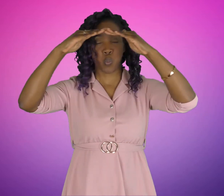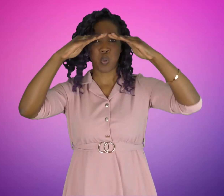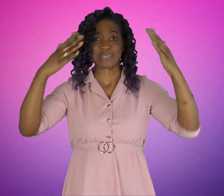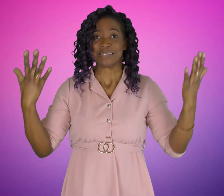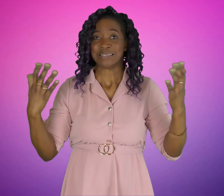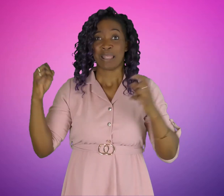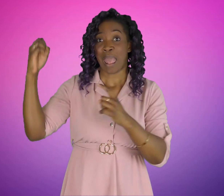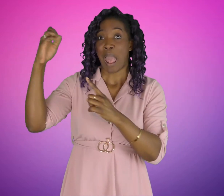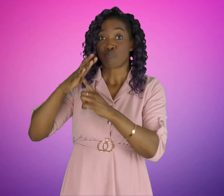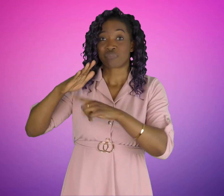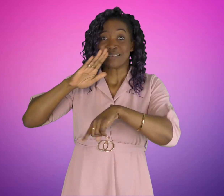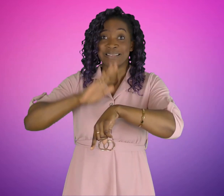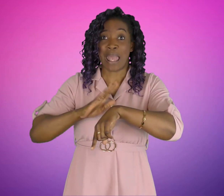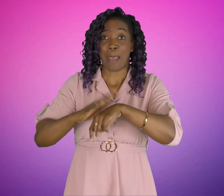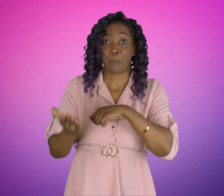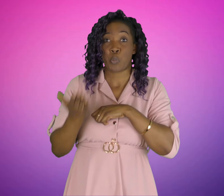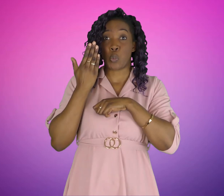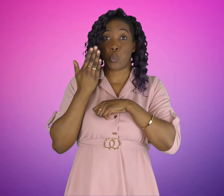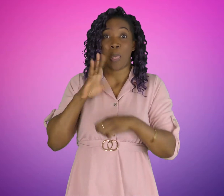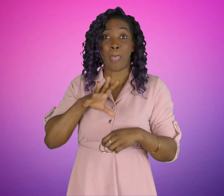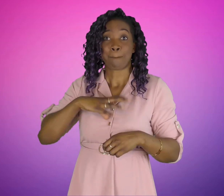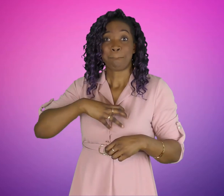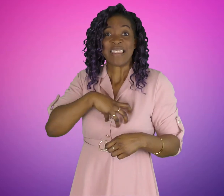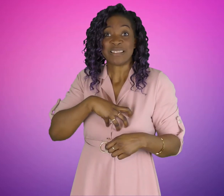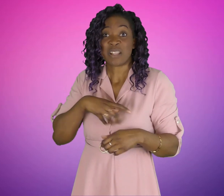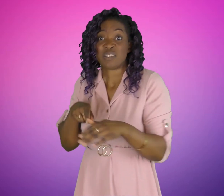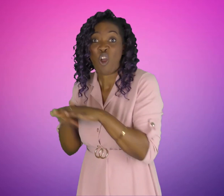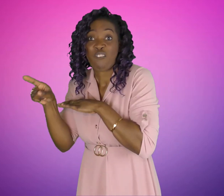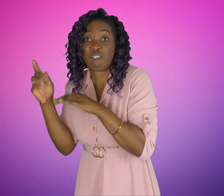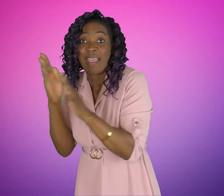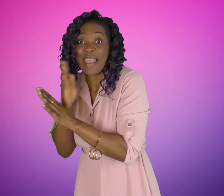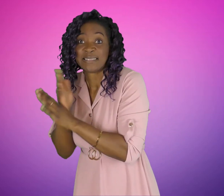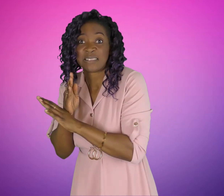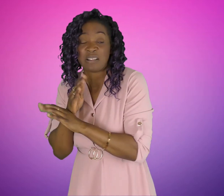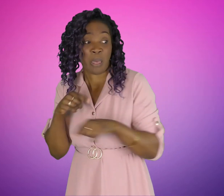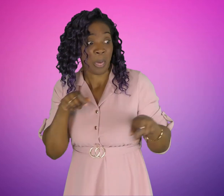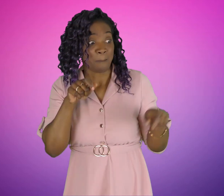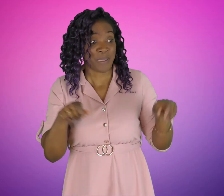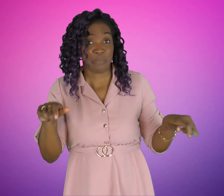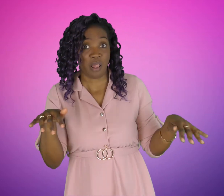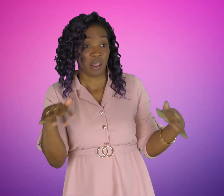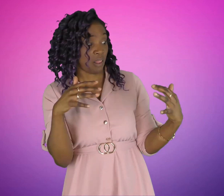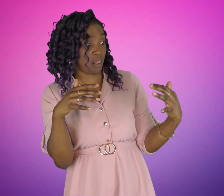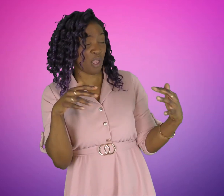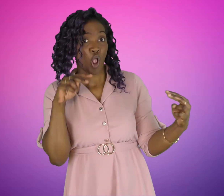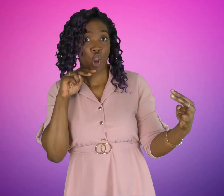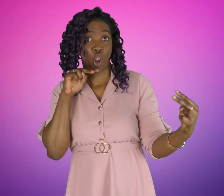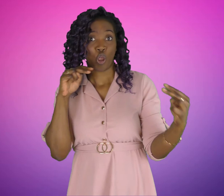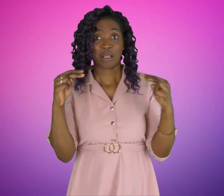up trembled, shook. His time was up. His ministers all fled for cover. The people turned to one another, and with